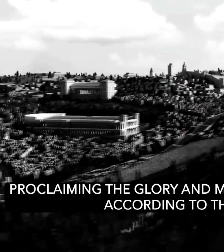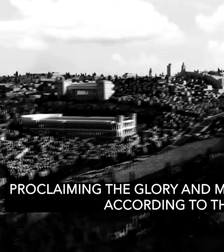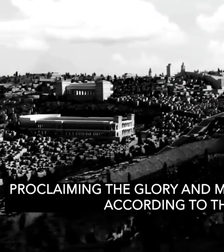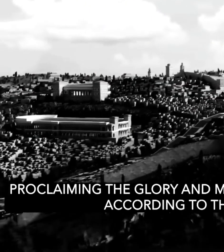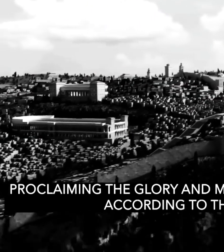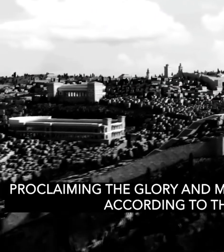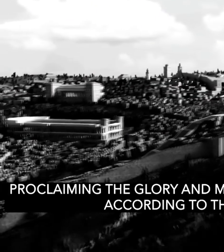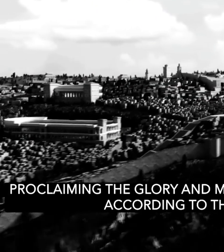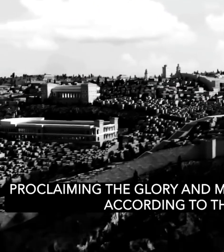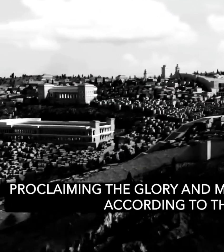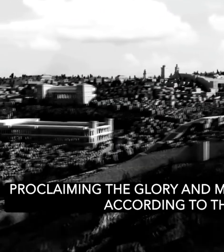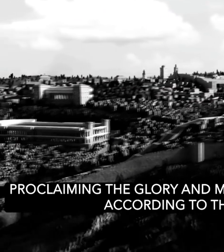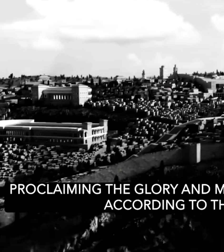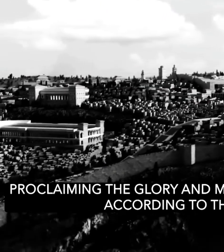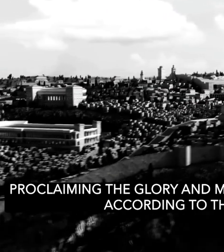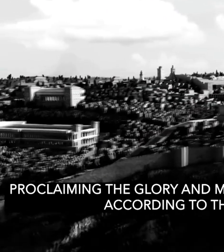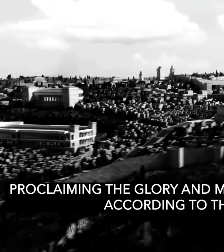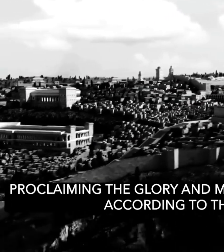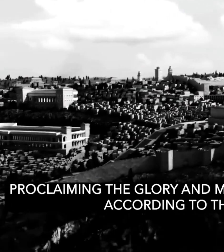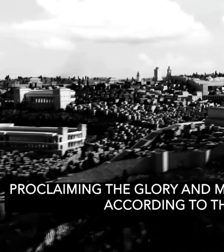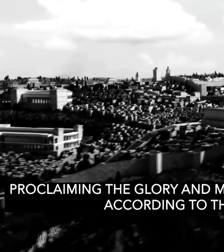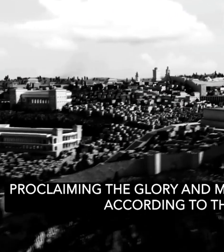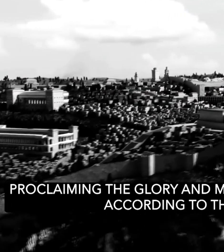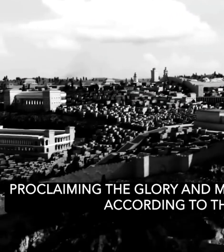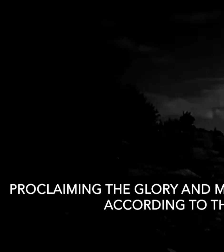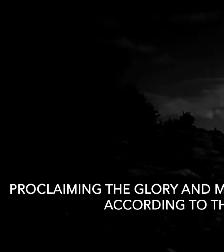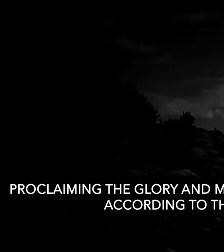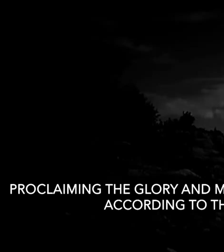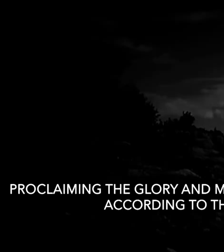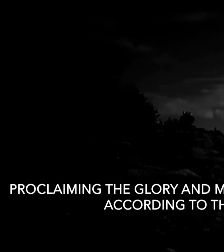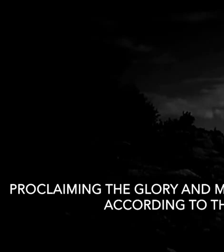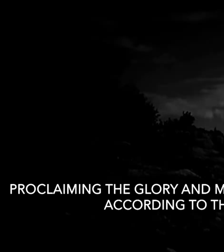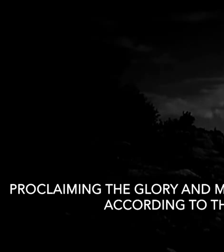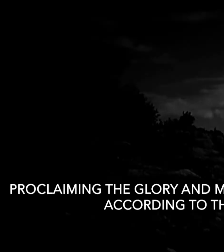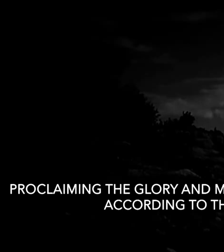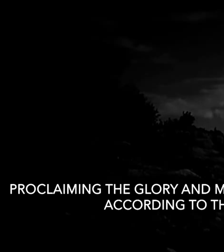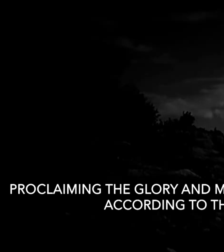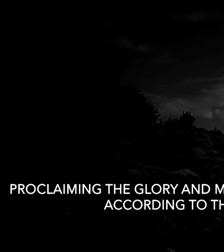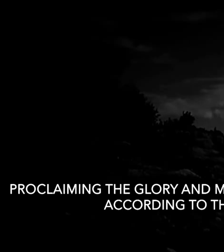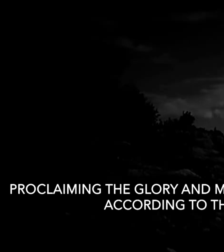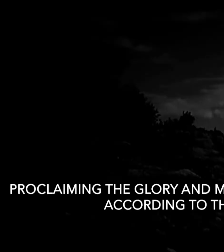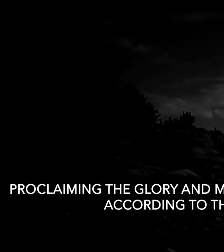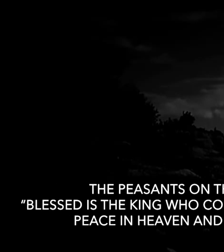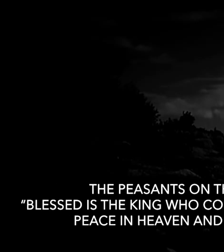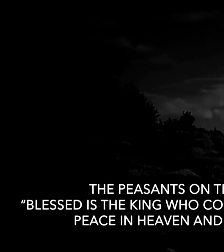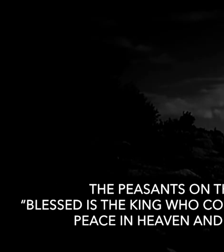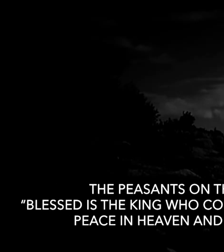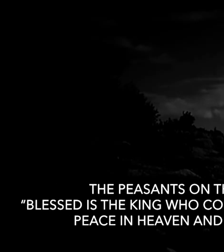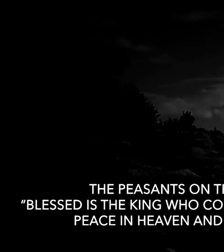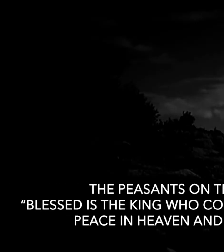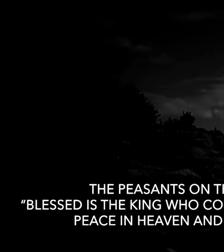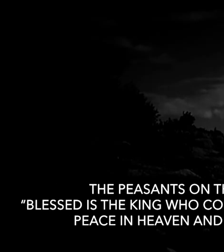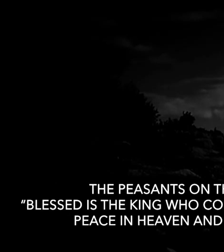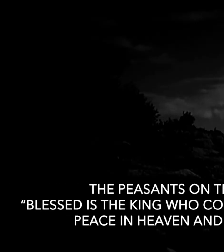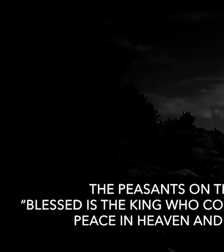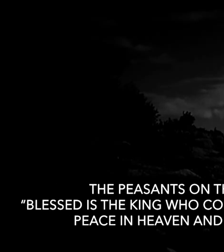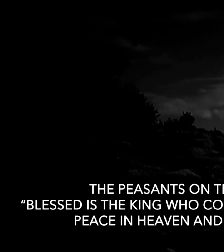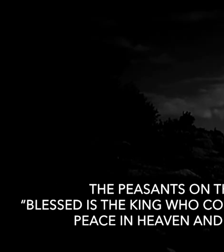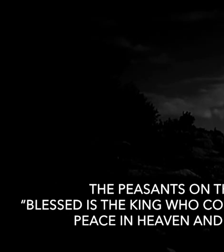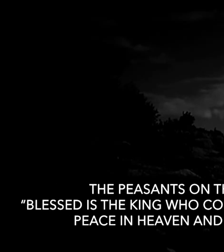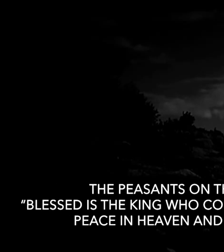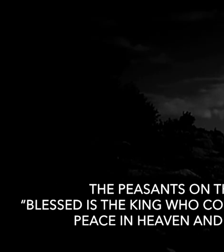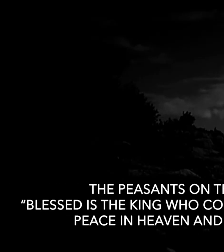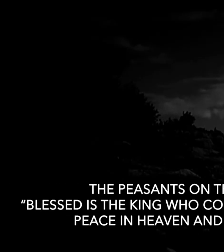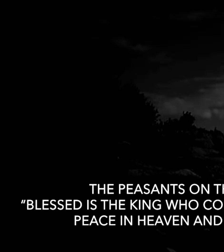side, proclaiming the glory and might of Rome and its emperor, according to the Gospel of Luke, the peasants on the east